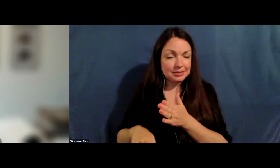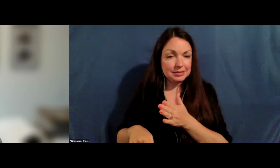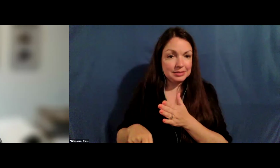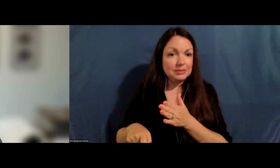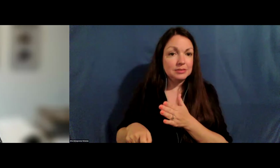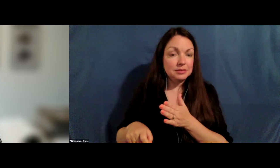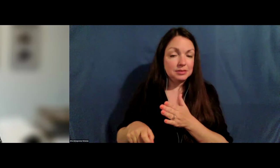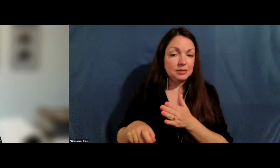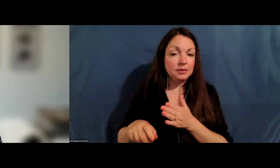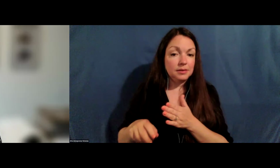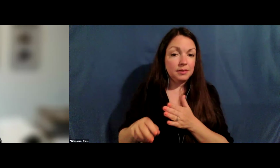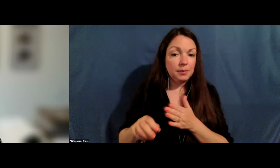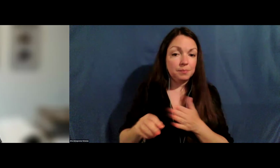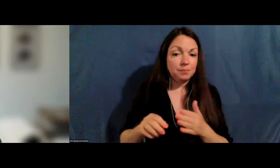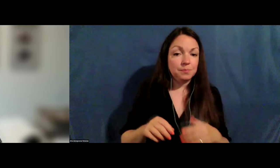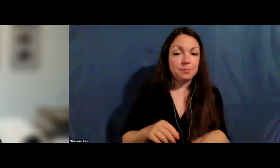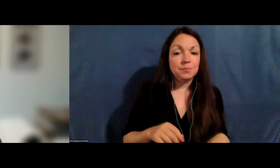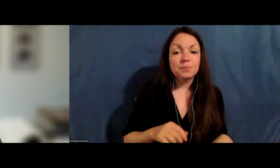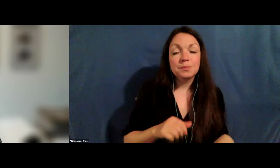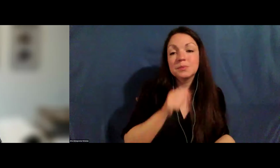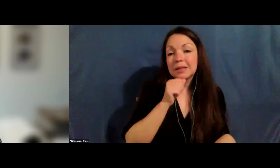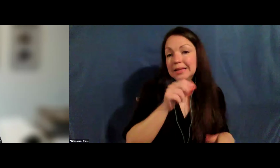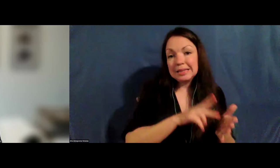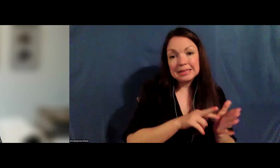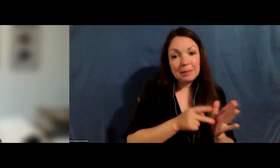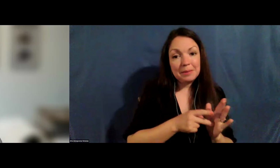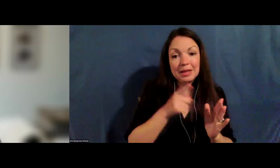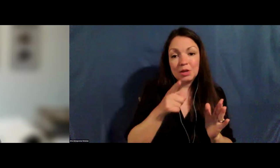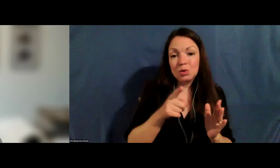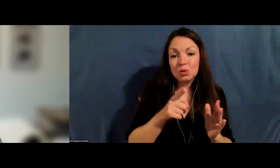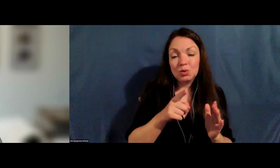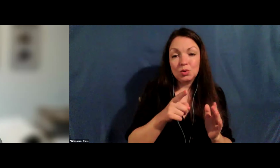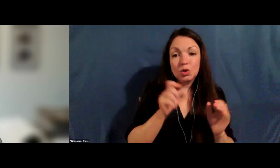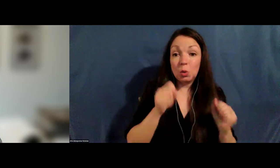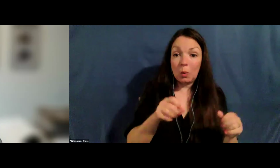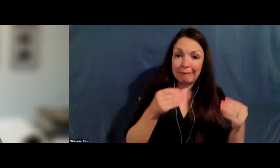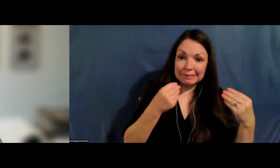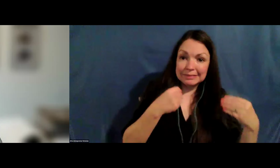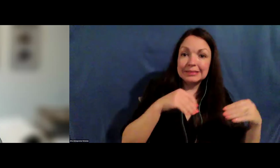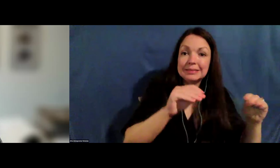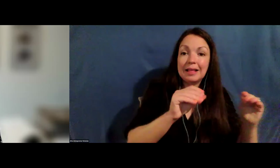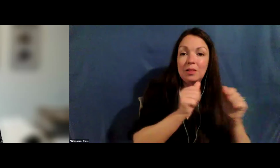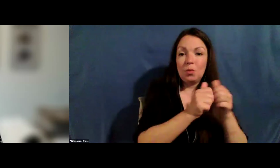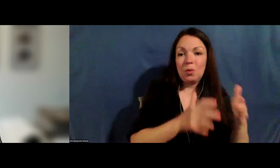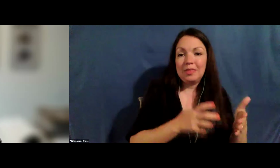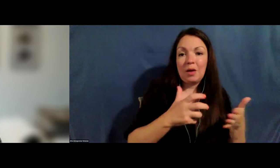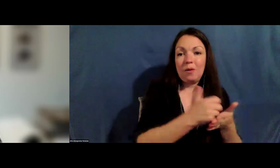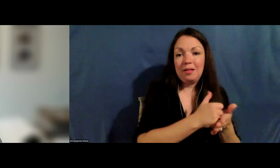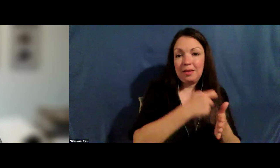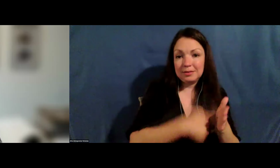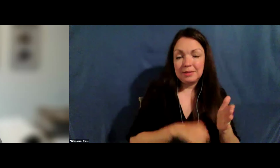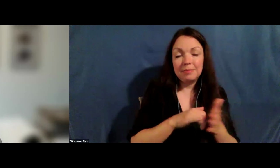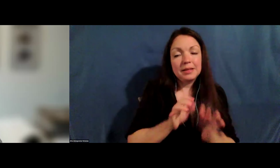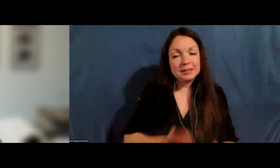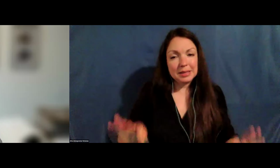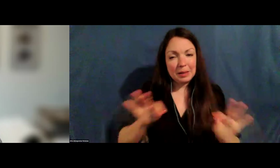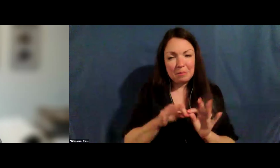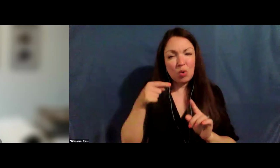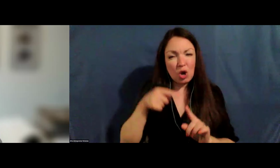those goods. It doesn't give you a blanket authorization to sell goods without collecting tax. And that's an important fact that people